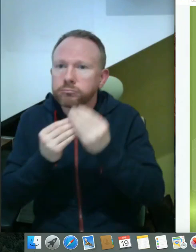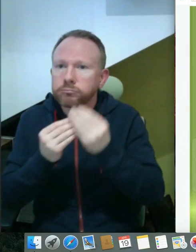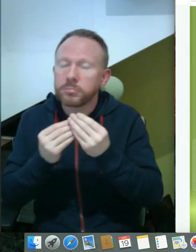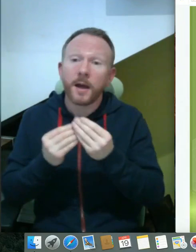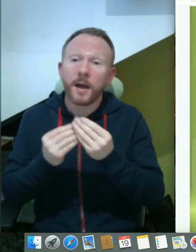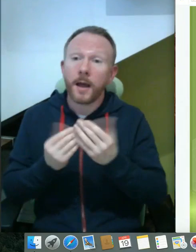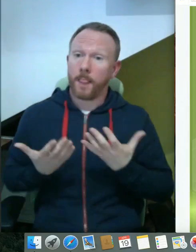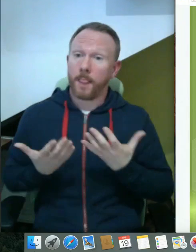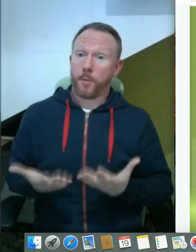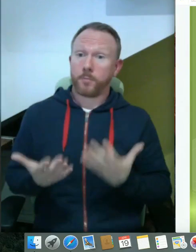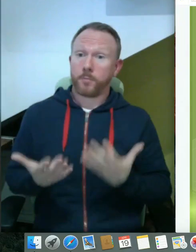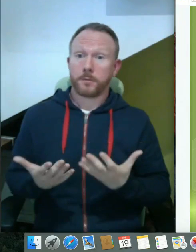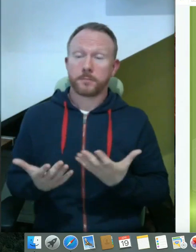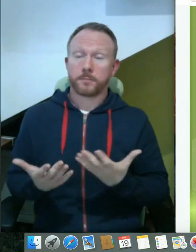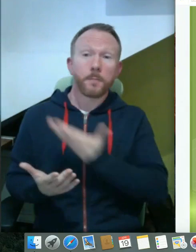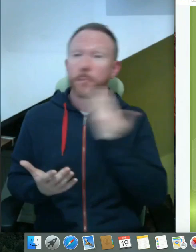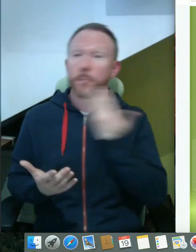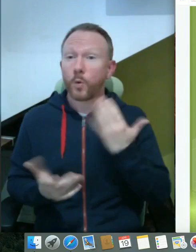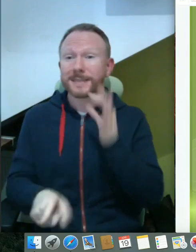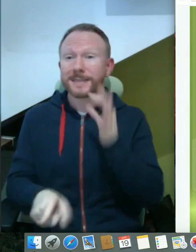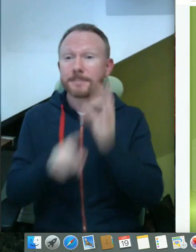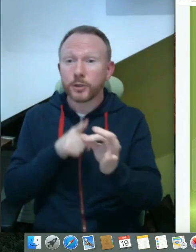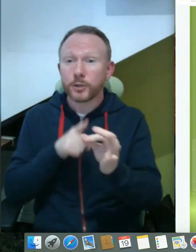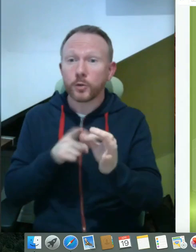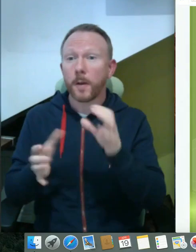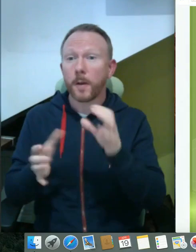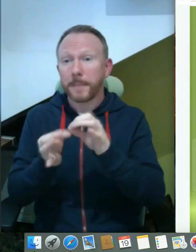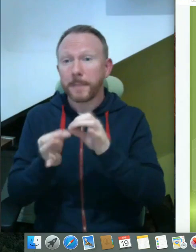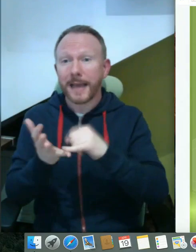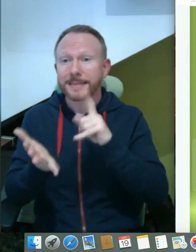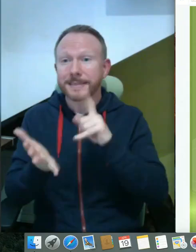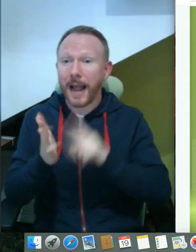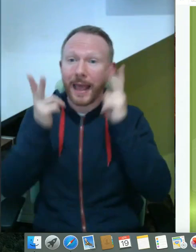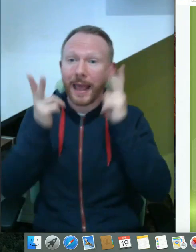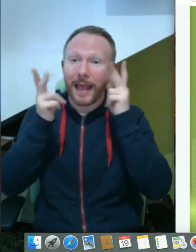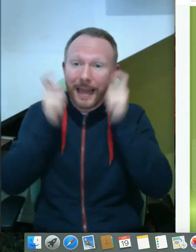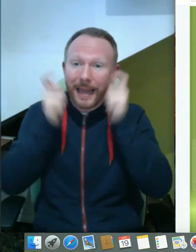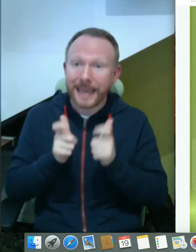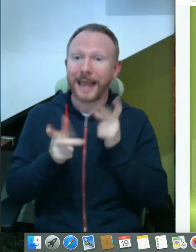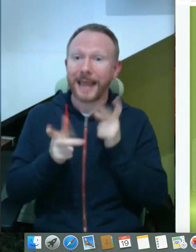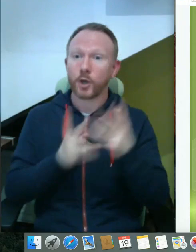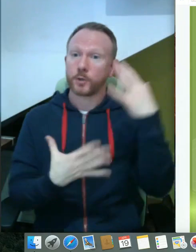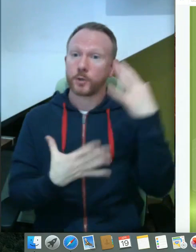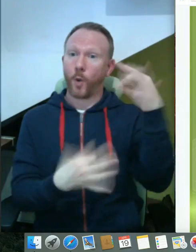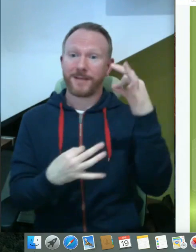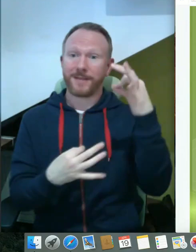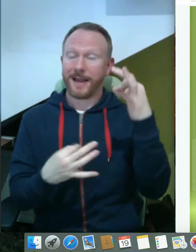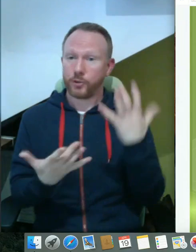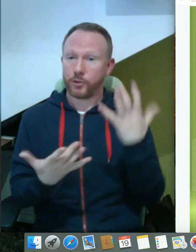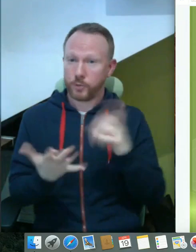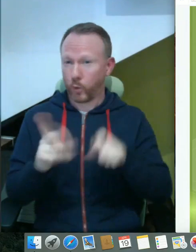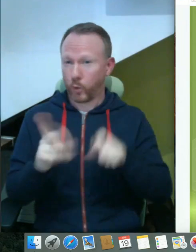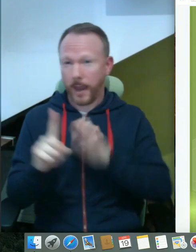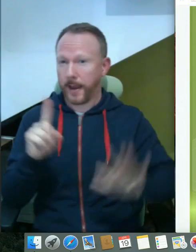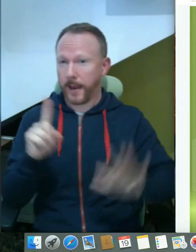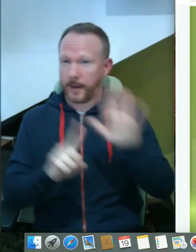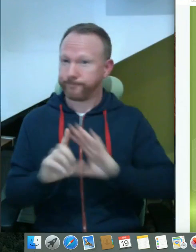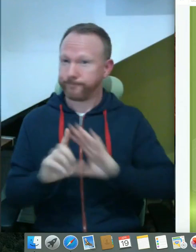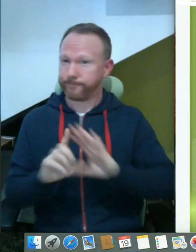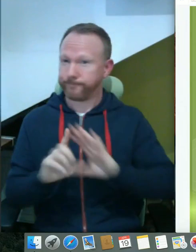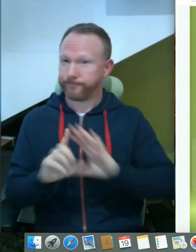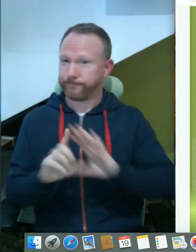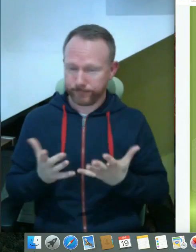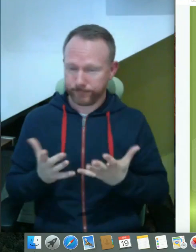BSL interpreting certification currently in the UK. However, Article 2 of the European